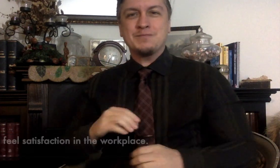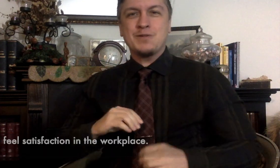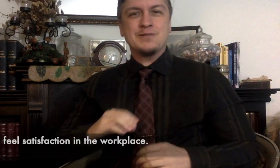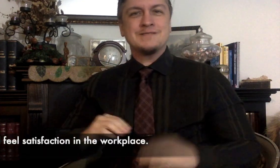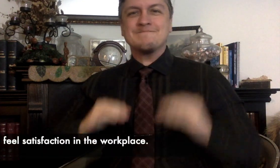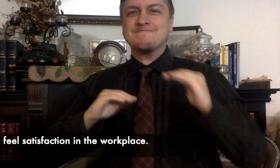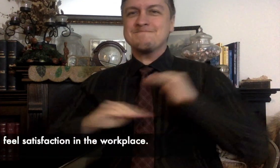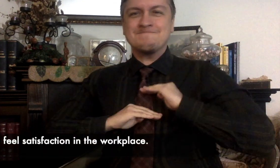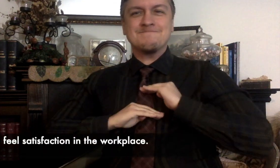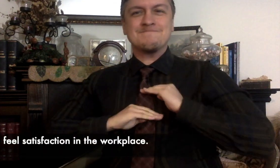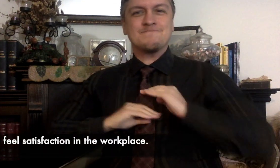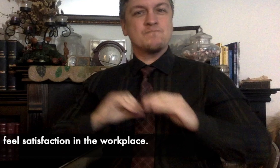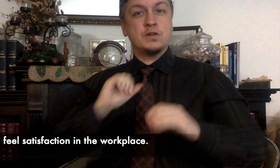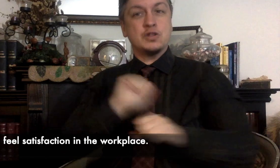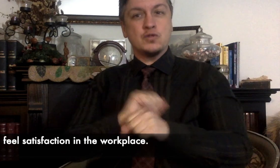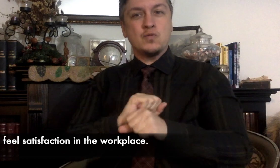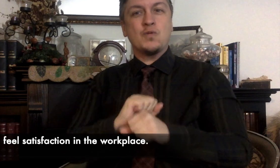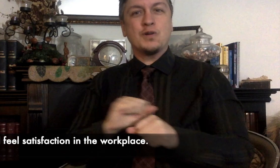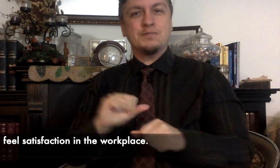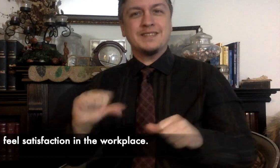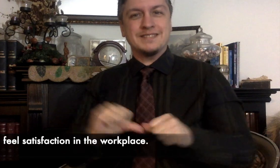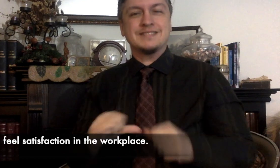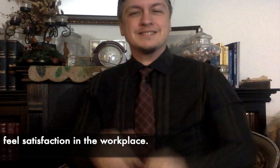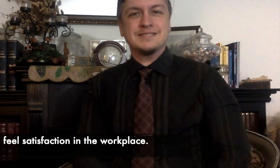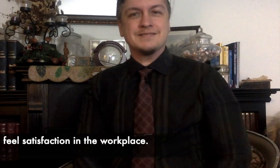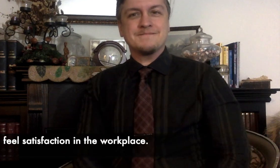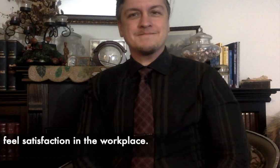harder and do better and feel satisfaction in the workplace.